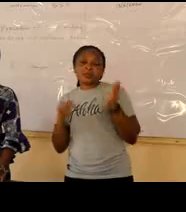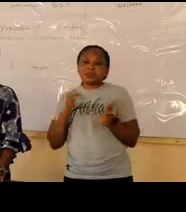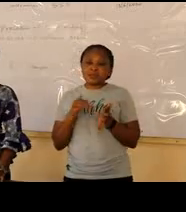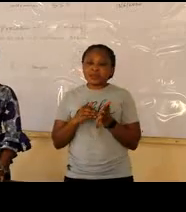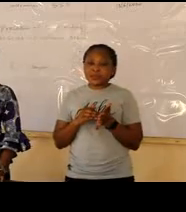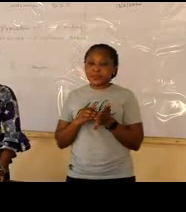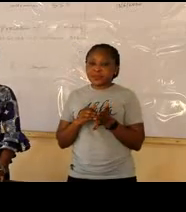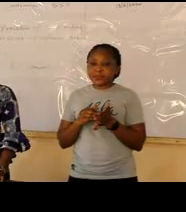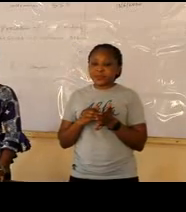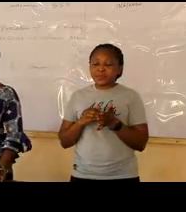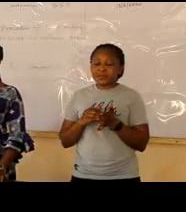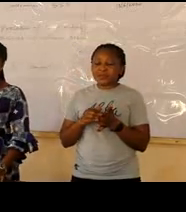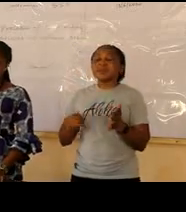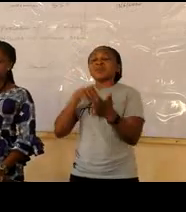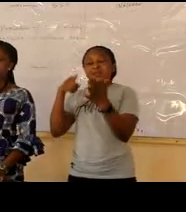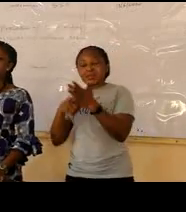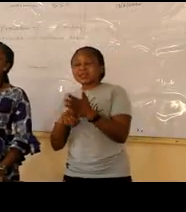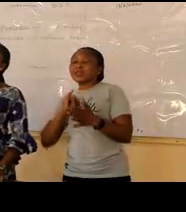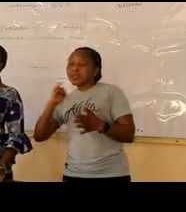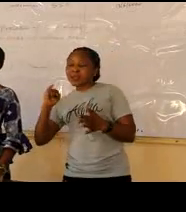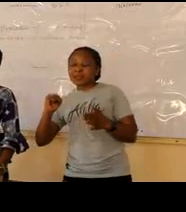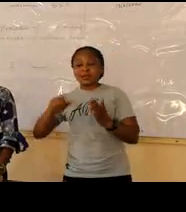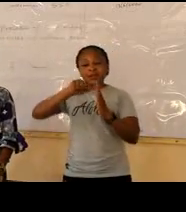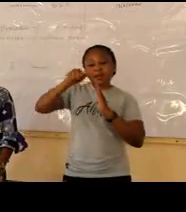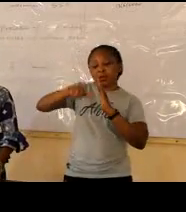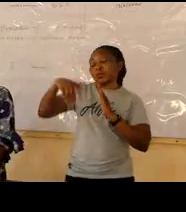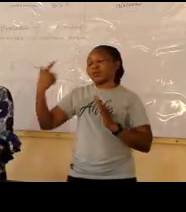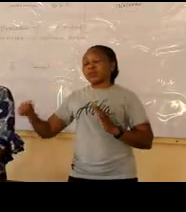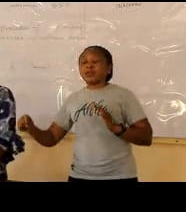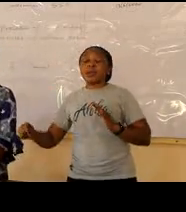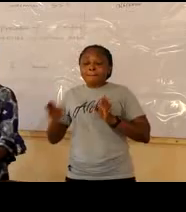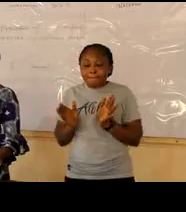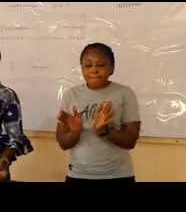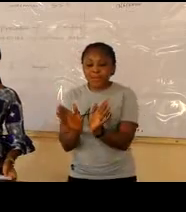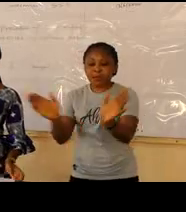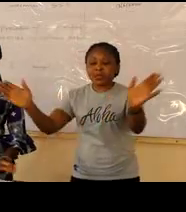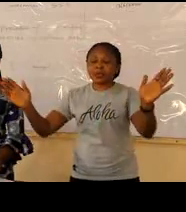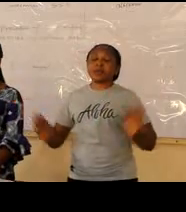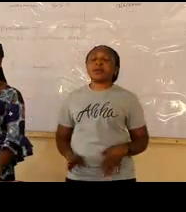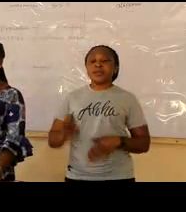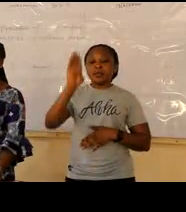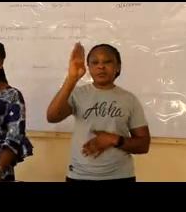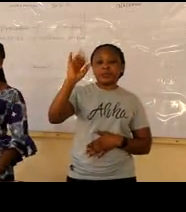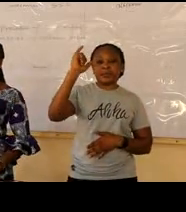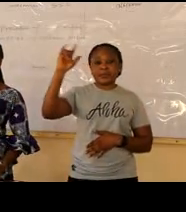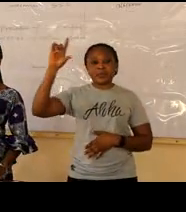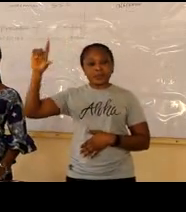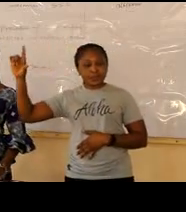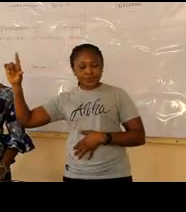public bill. And it is often proposed by the executive